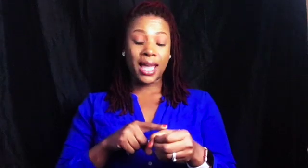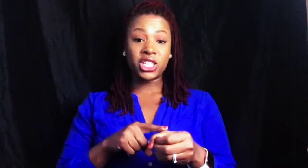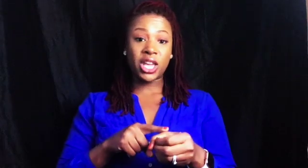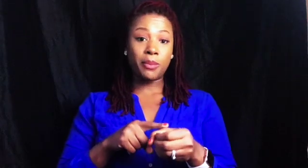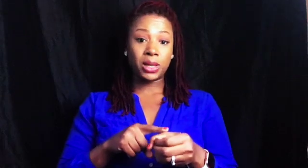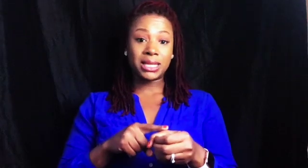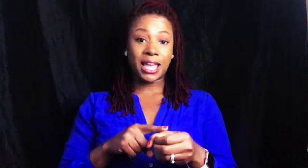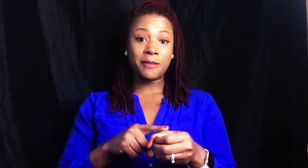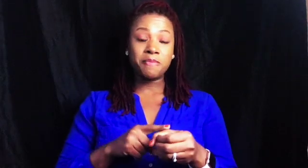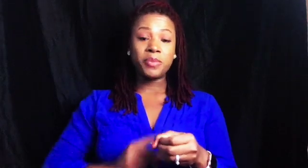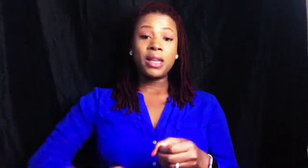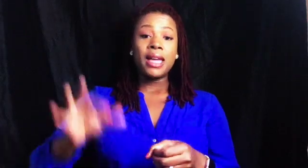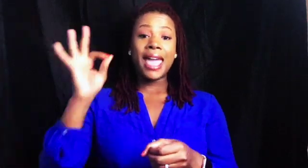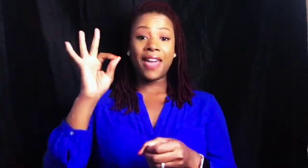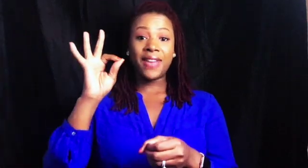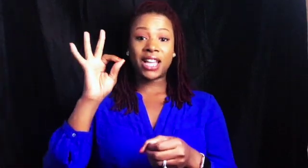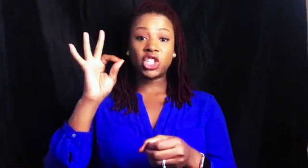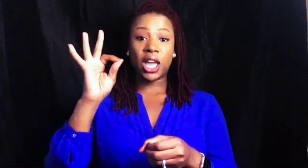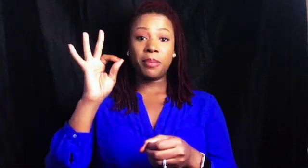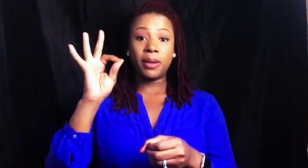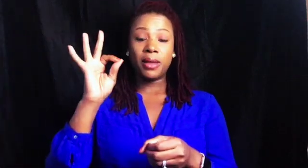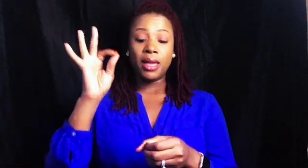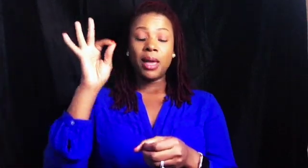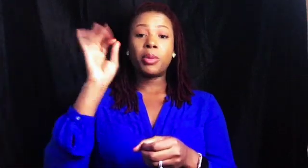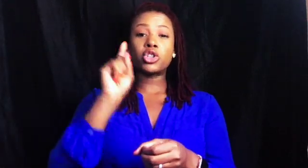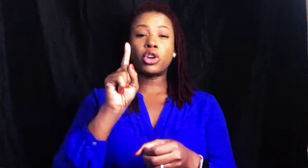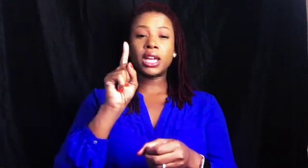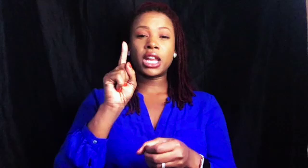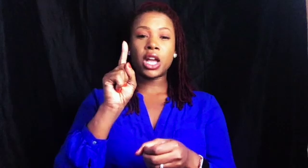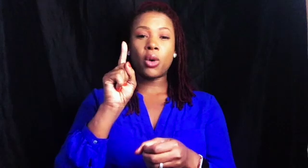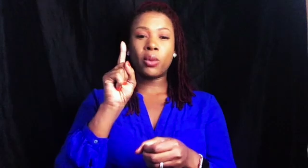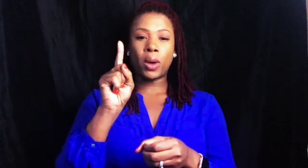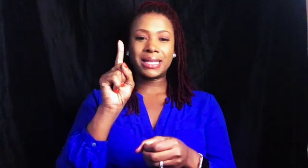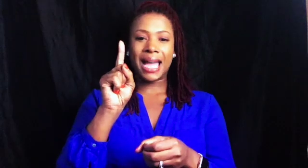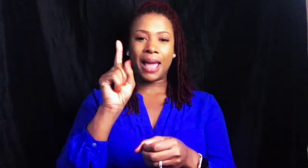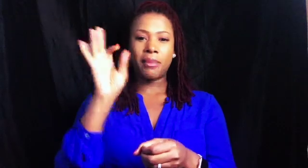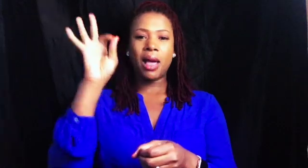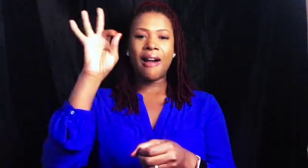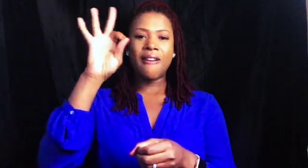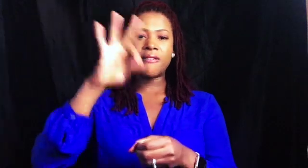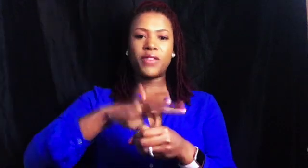shape once again, F hand shape, but you're only going to go in one time. Vote,